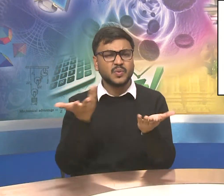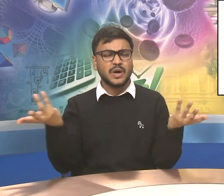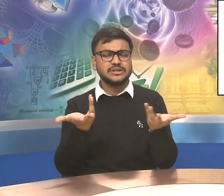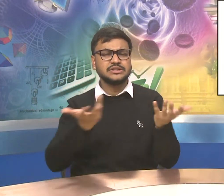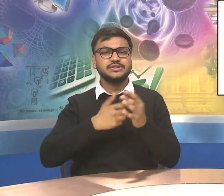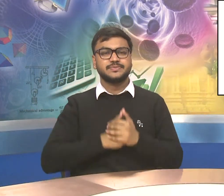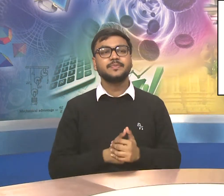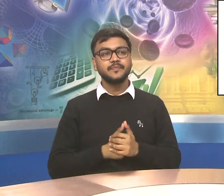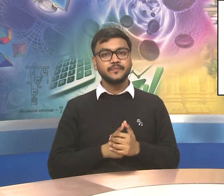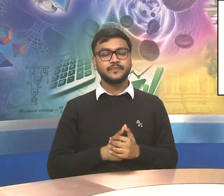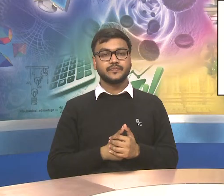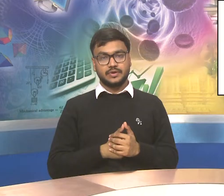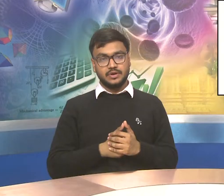To meet the information